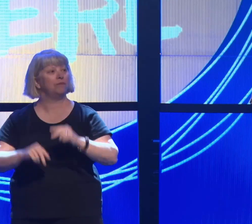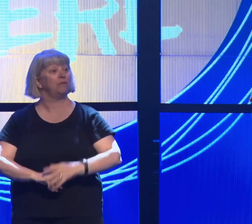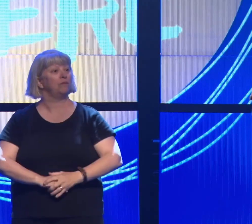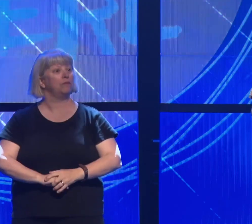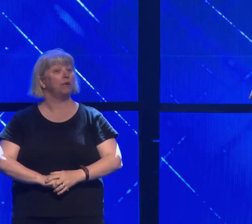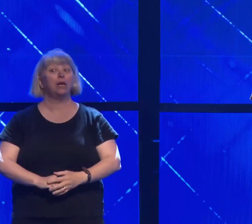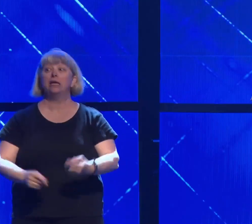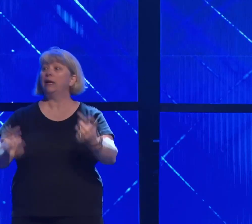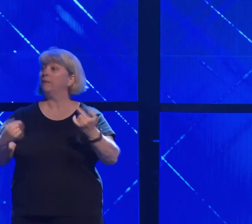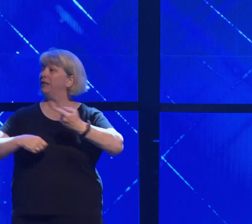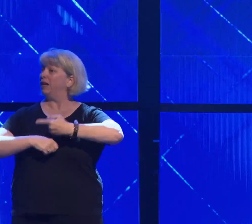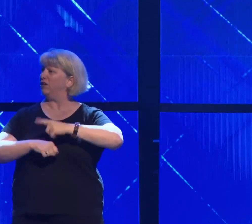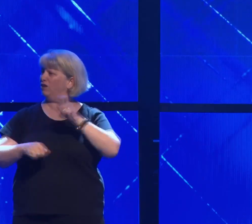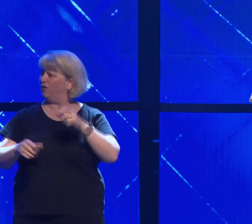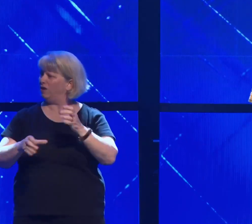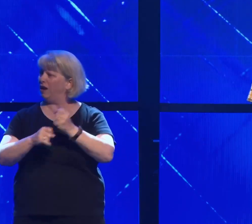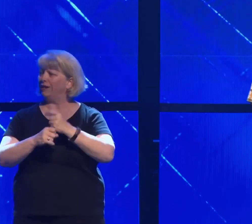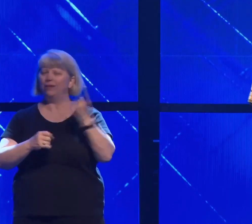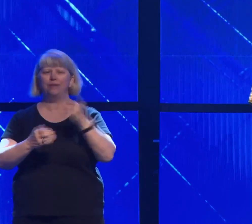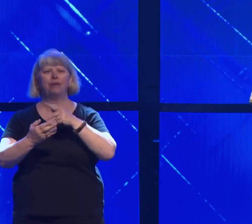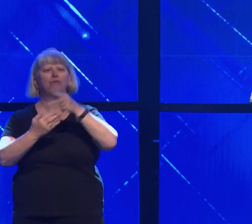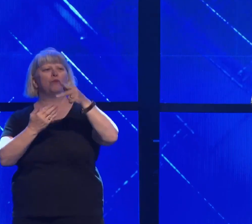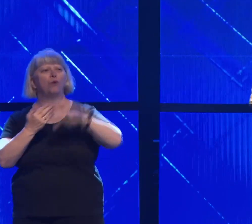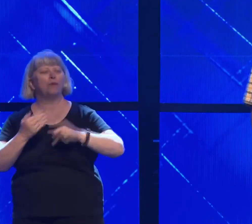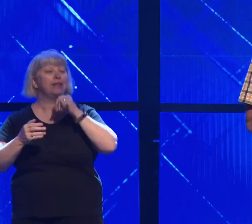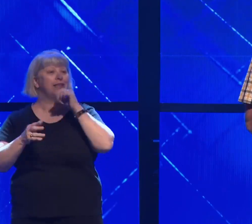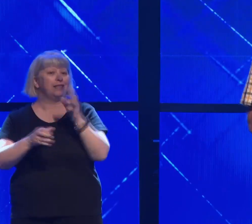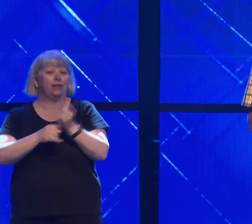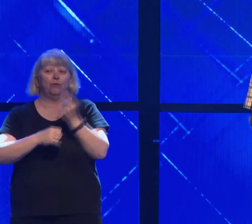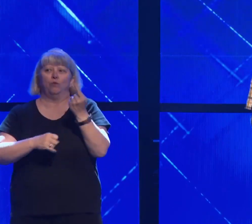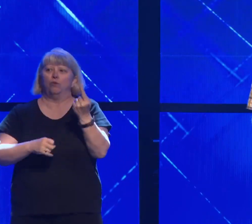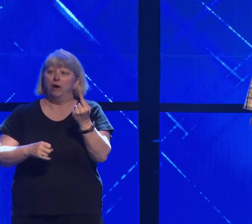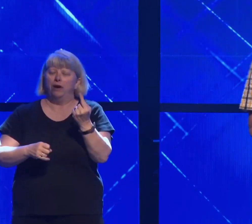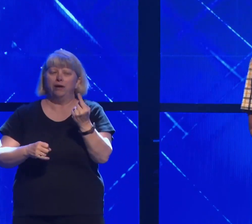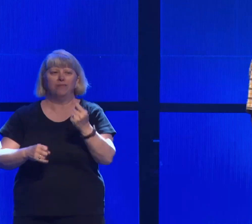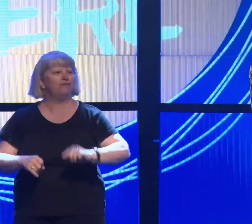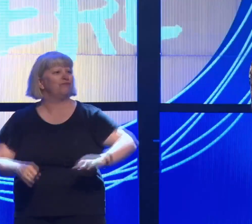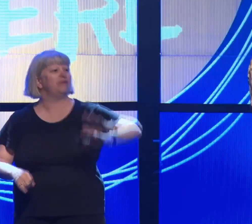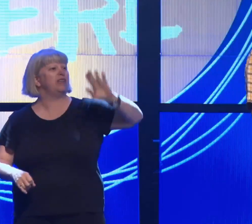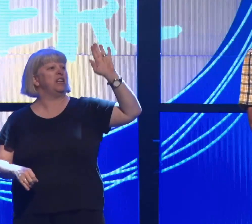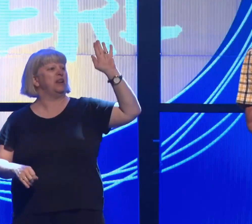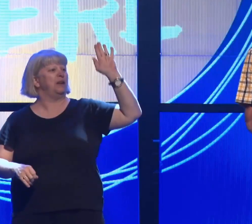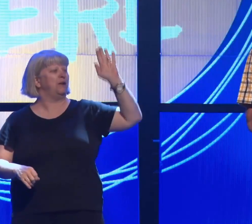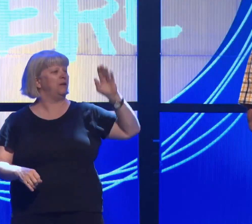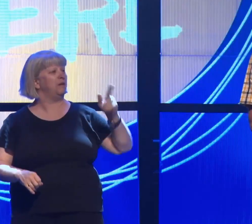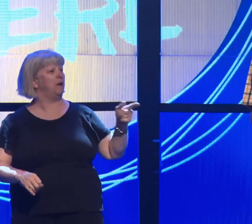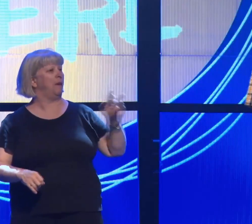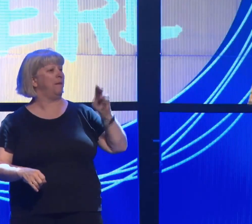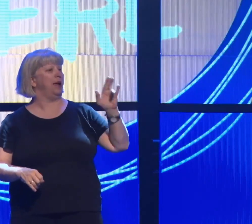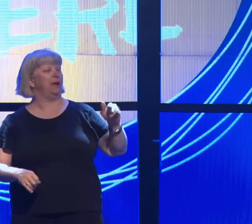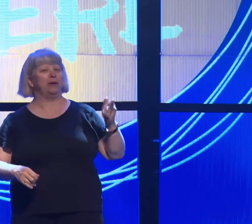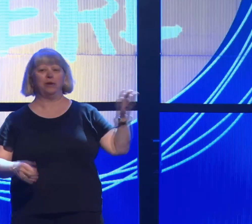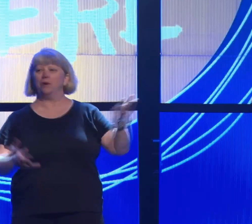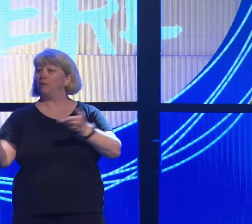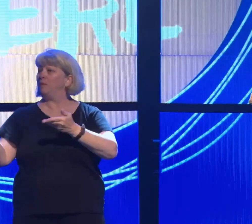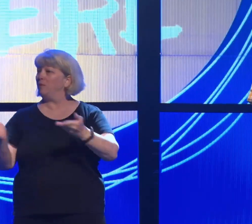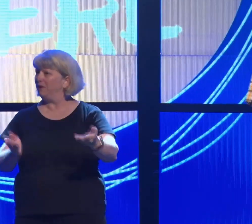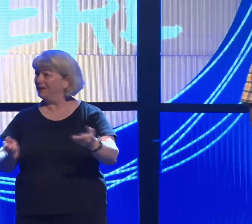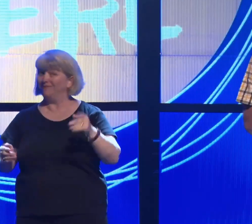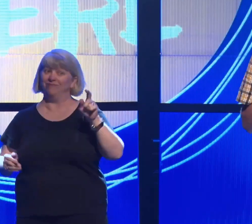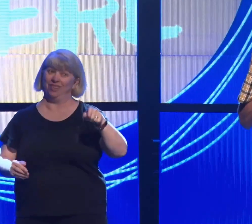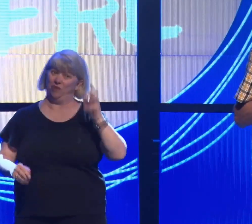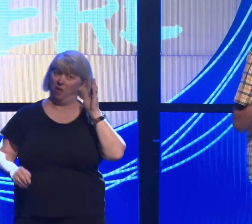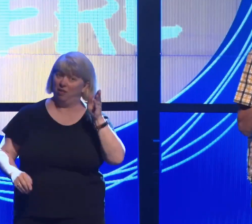in today, you should have received a program. If you didn't get one, slip up your hand, and Mary right here will bring one to you. You're going to need